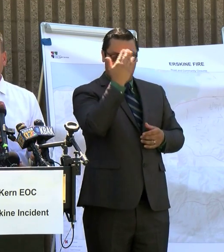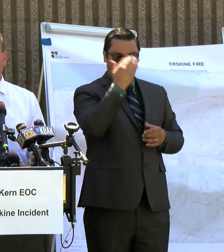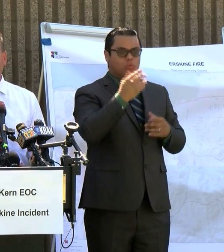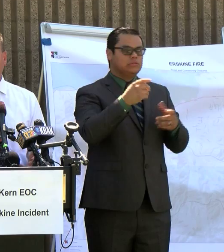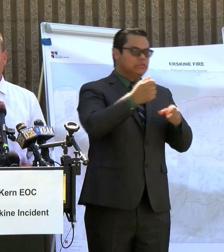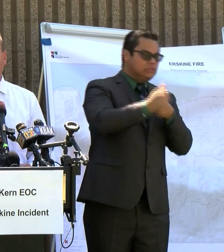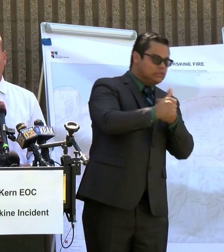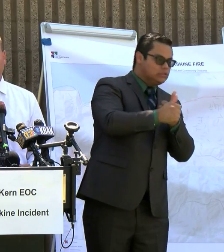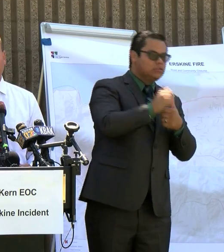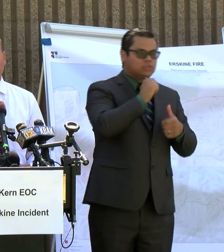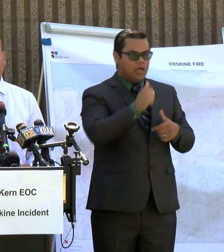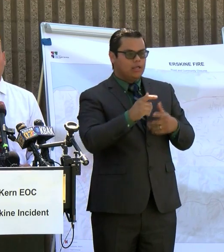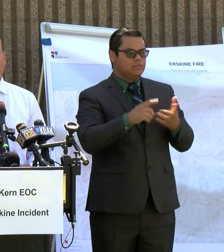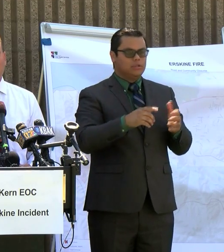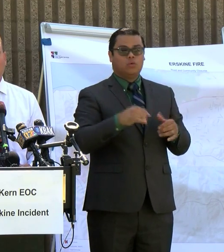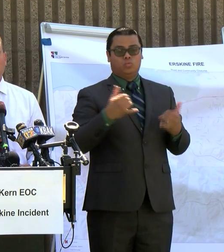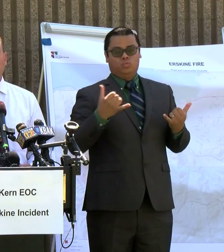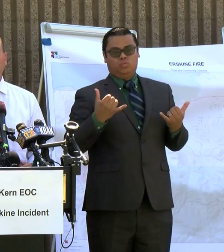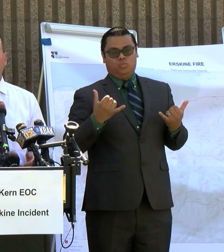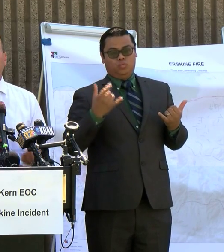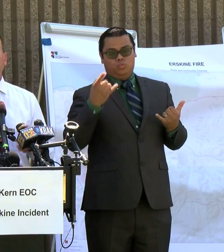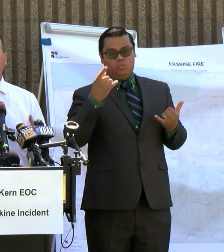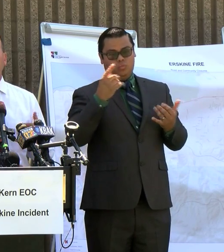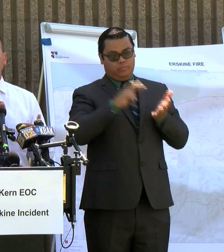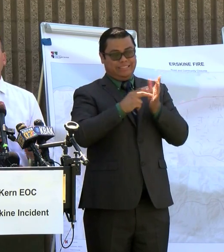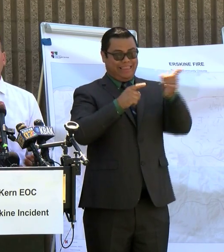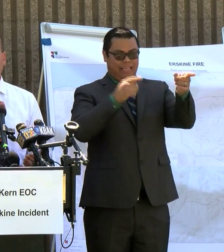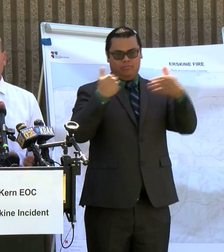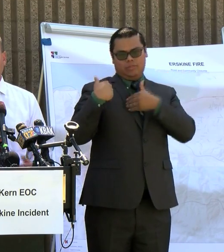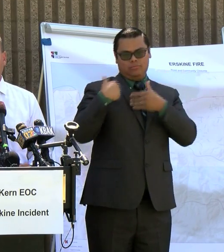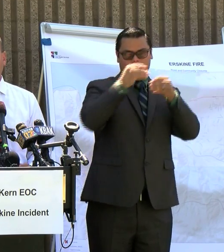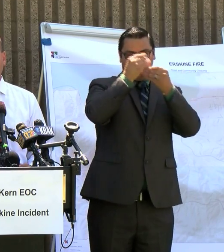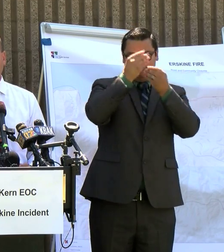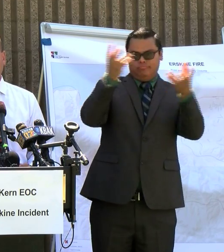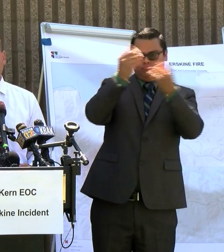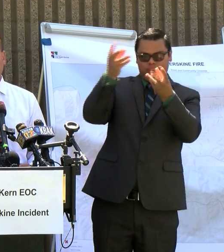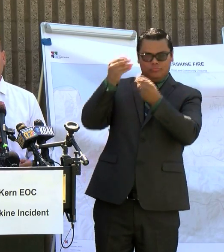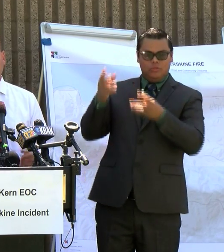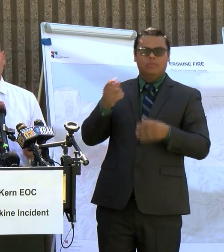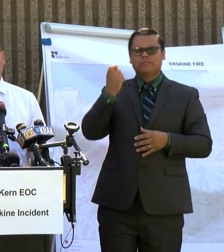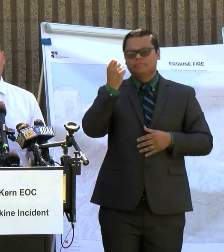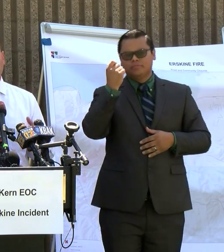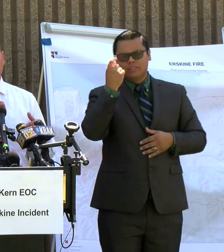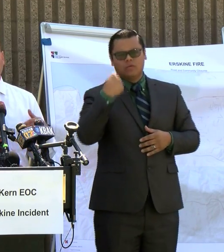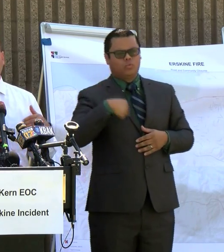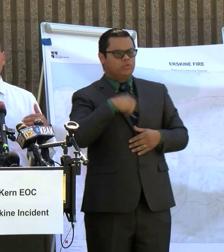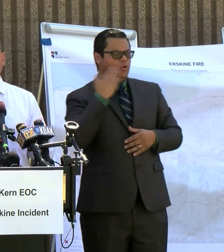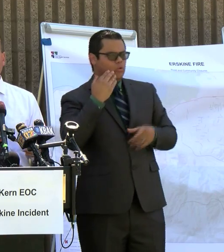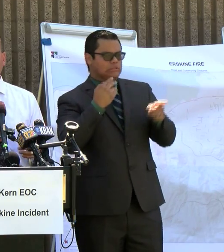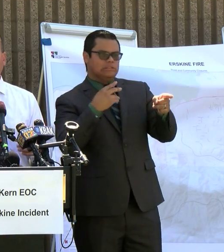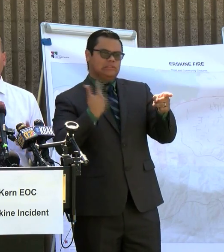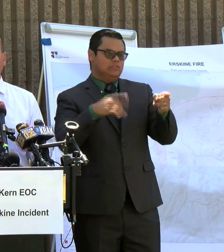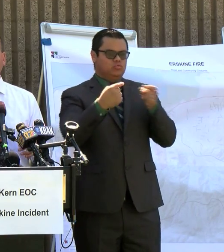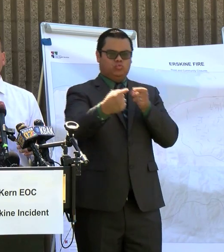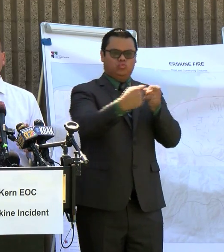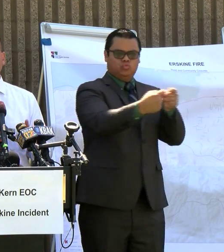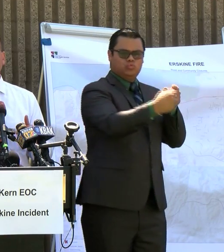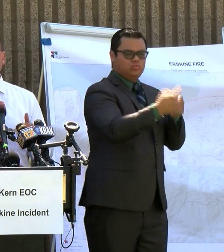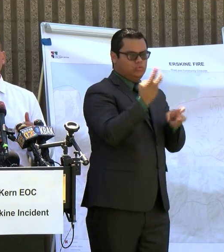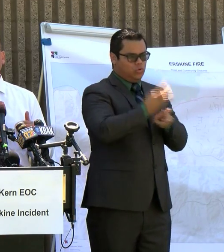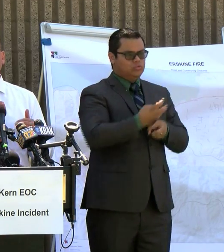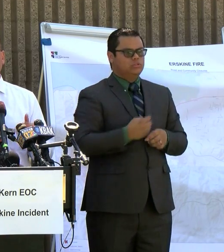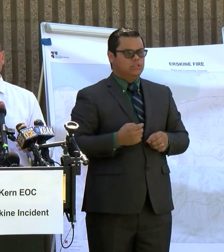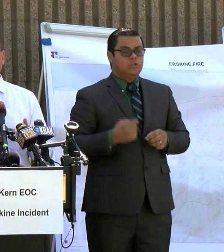very difficult to do. So we are trying to assist with that process. Our teams